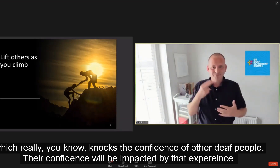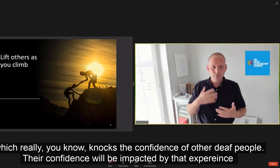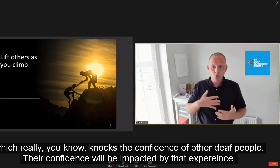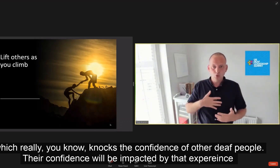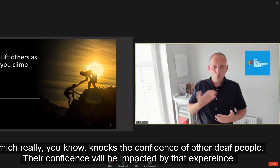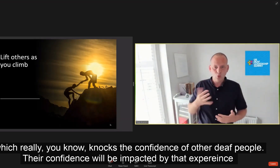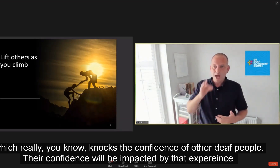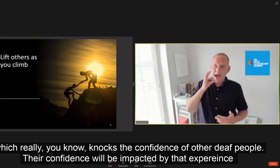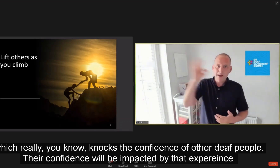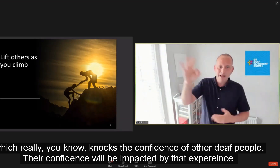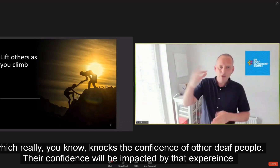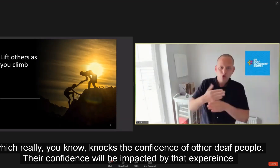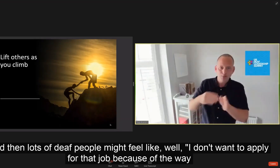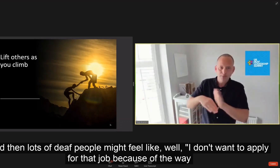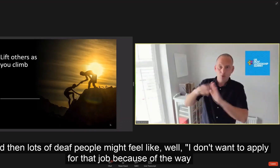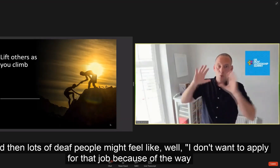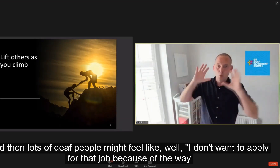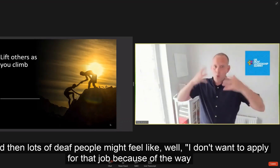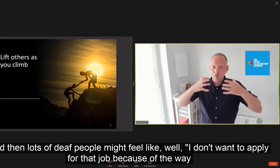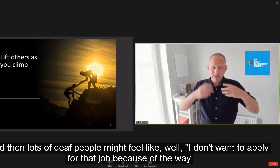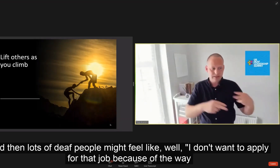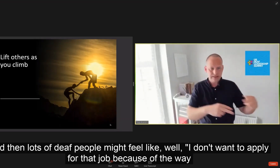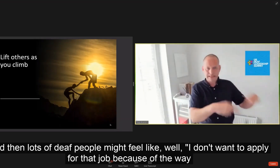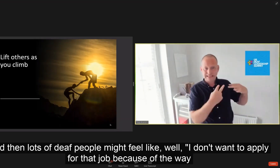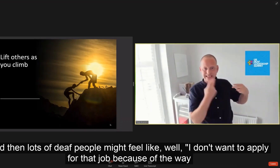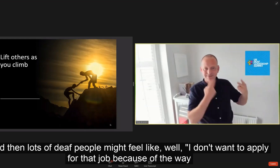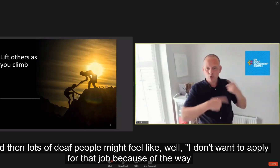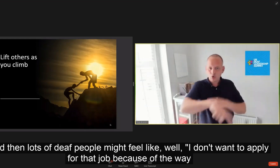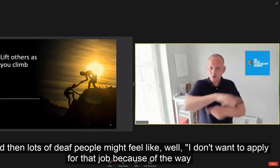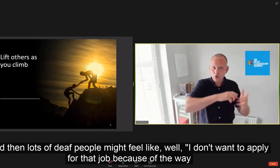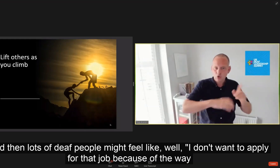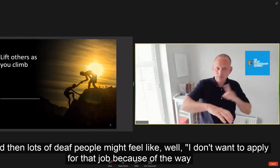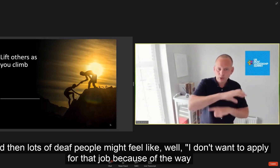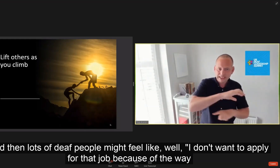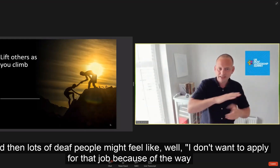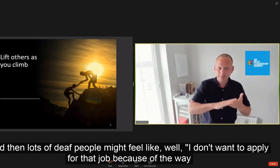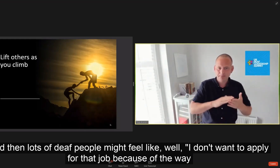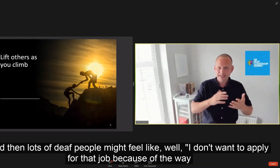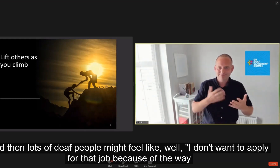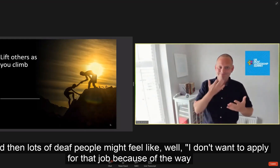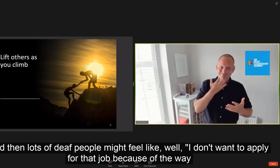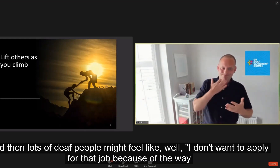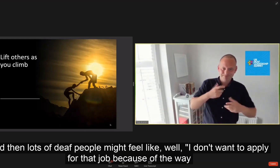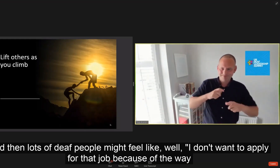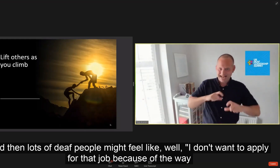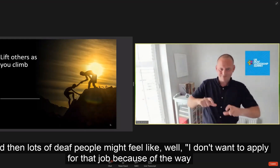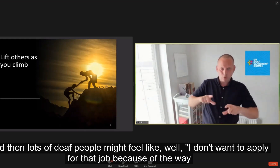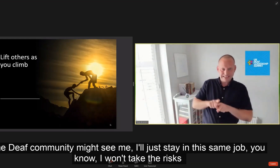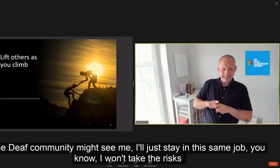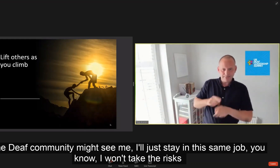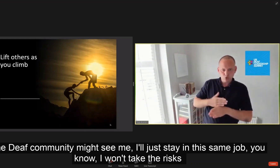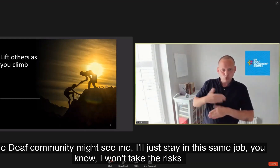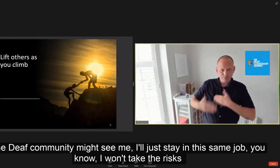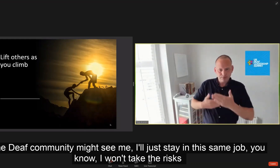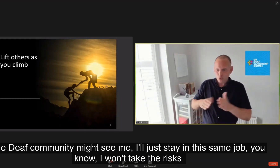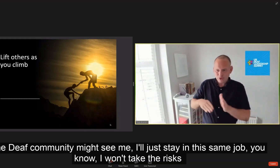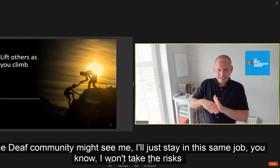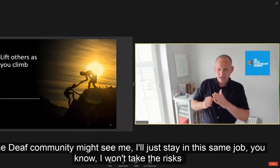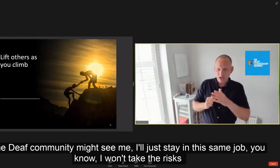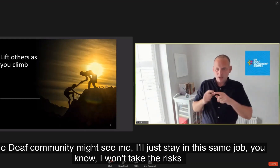that experience. And then lots of deaf people might feel like, well, I don't want to apply to that job because of the way the deaf community might see me. I'll just